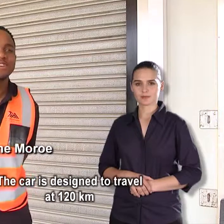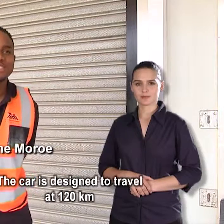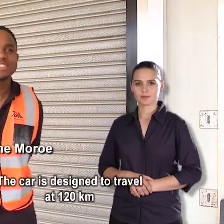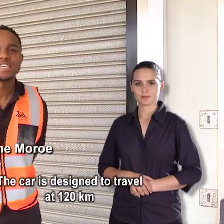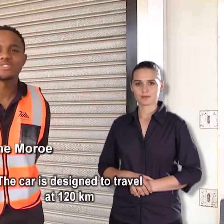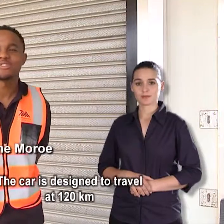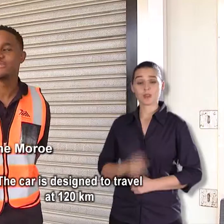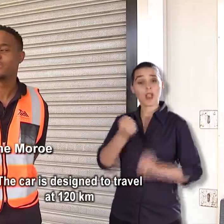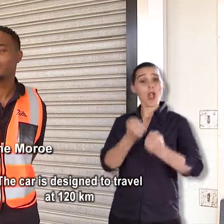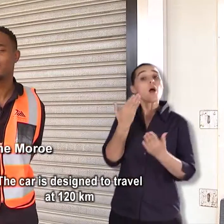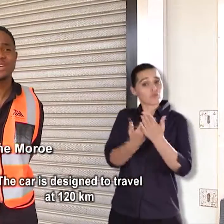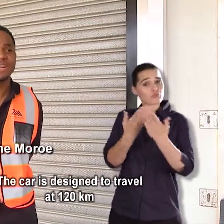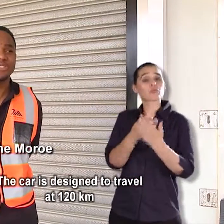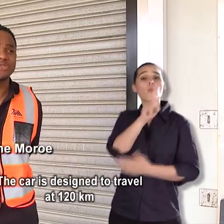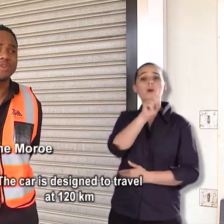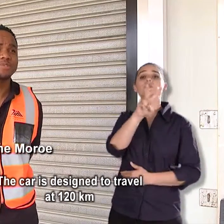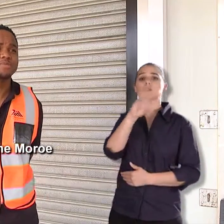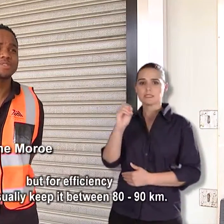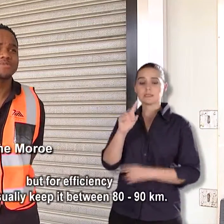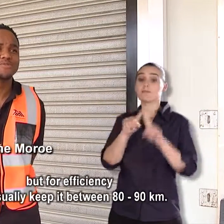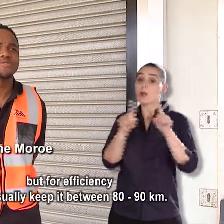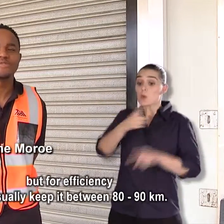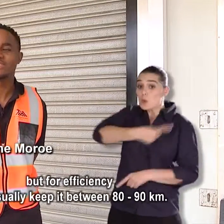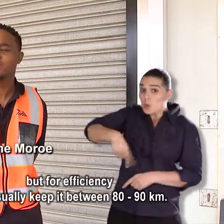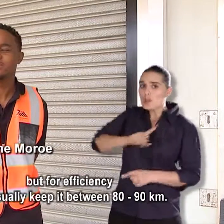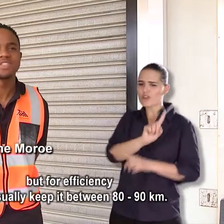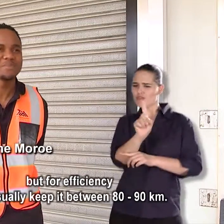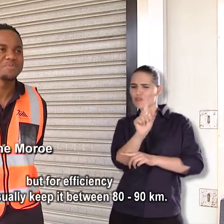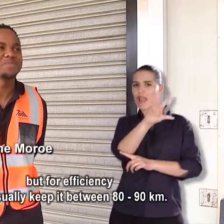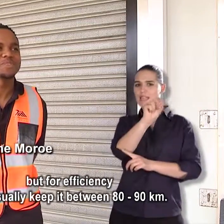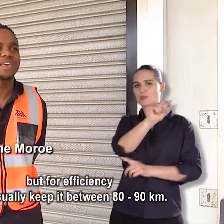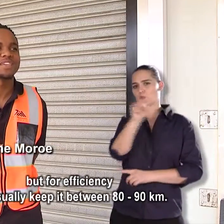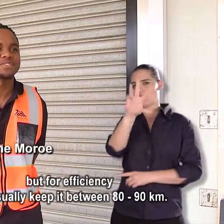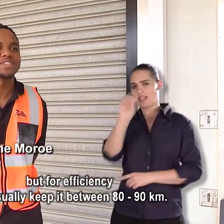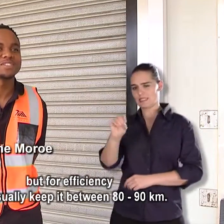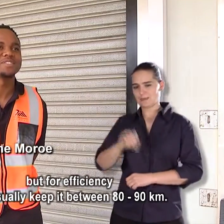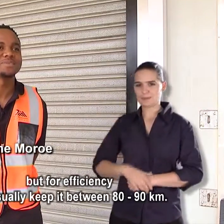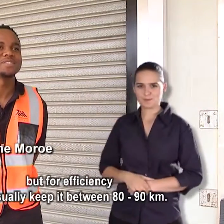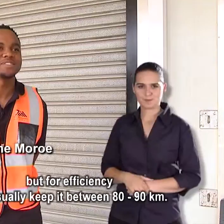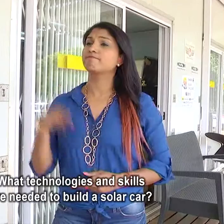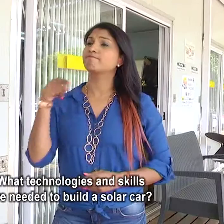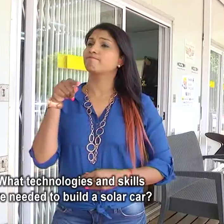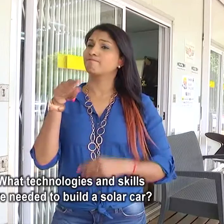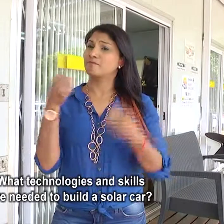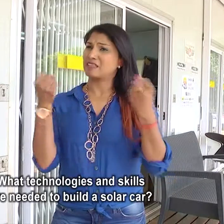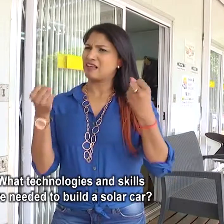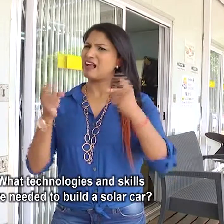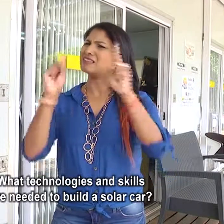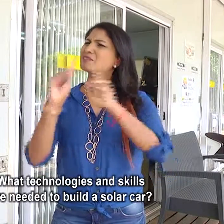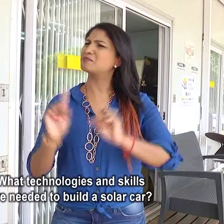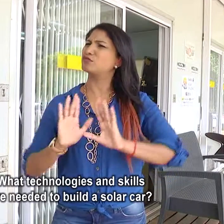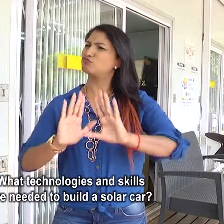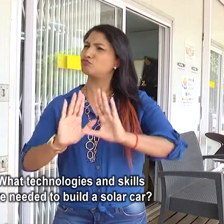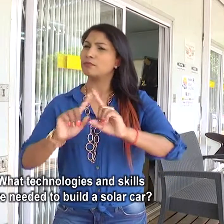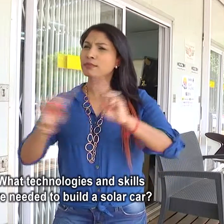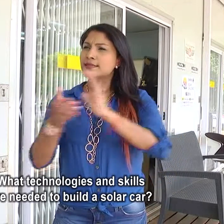Well, the car is designed to travel about 120, but for efficiency we usually keep it between 80 to 90 kilometers. What technologies and